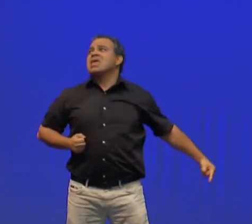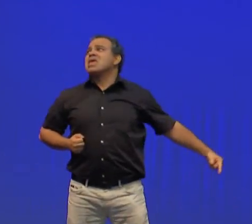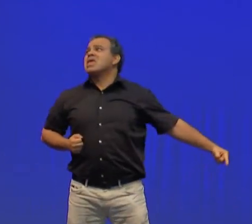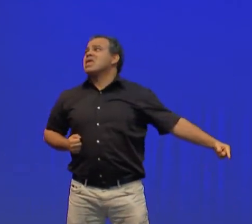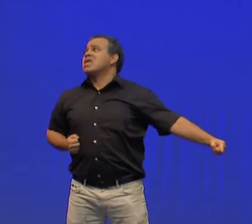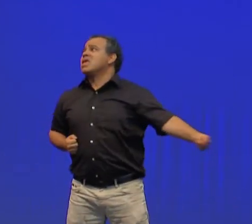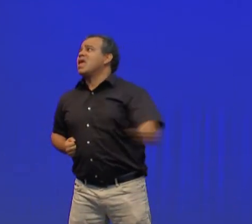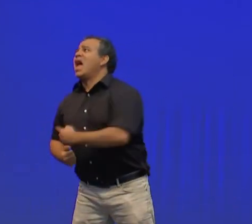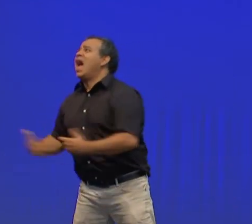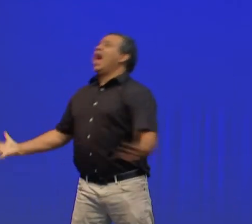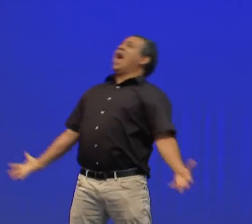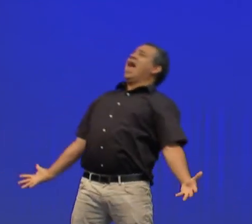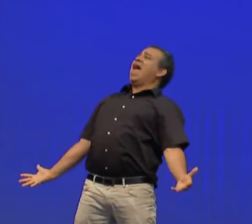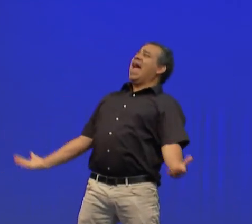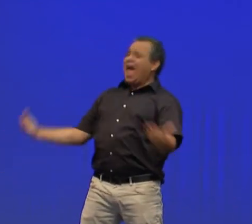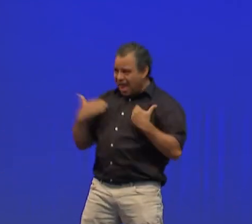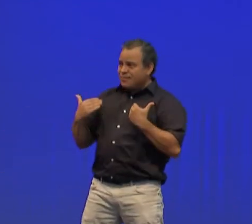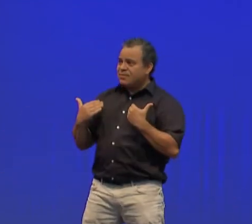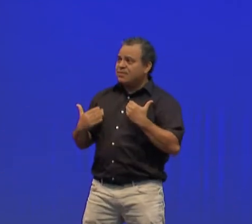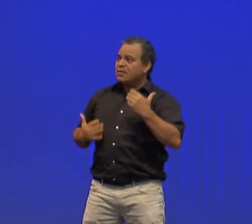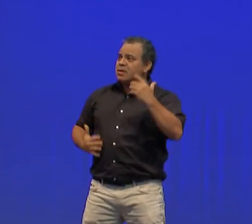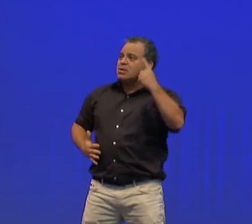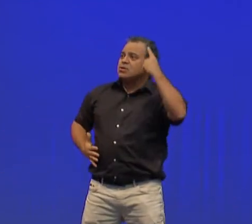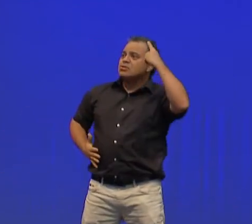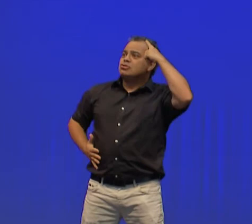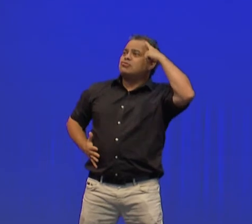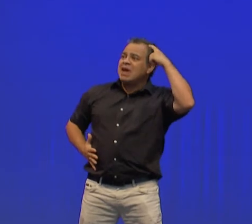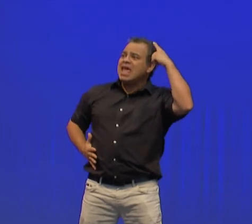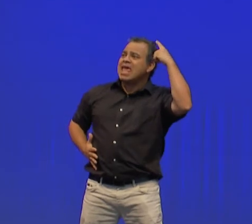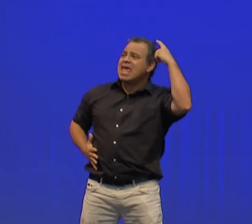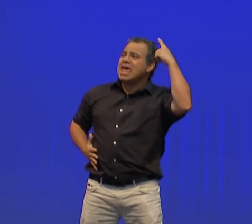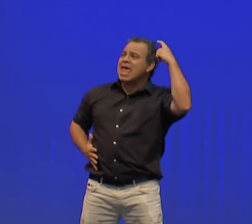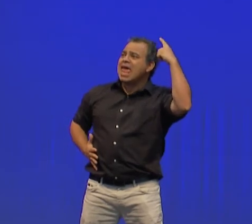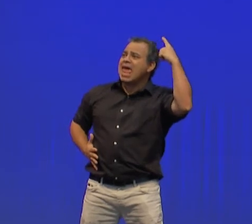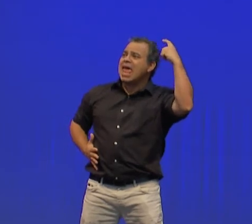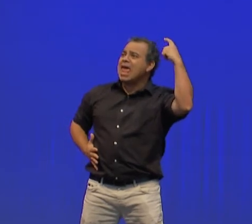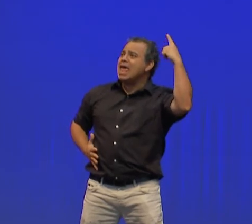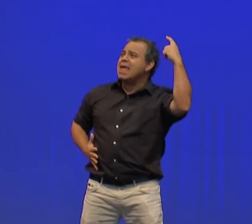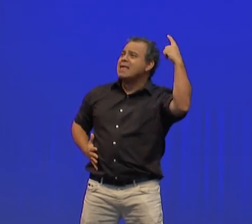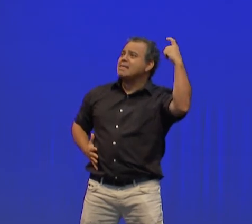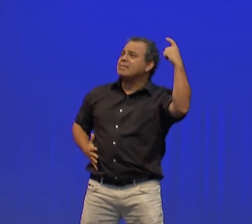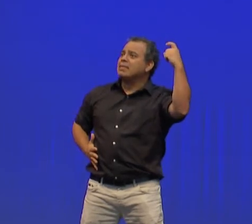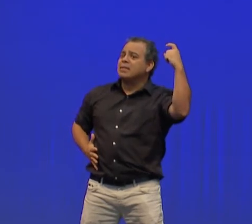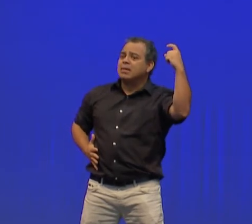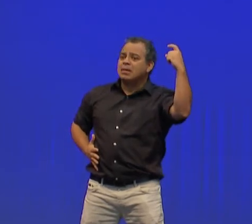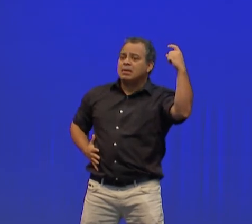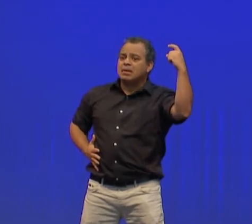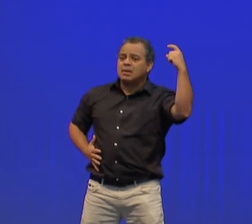He had a dream, and we have a dream.